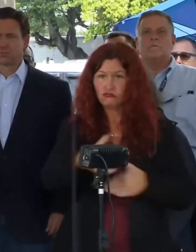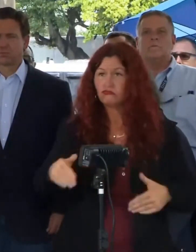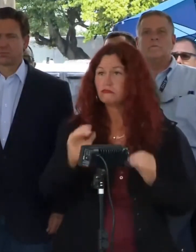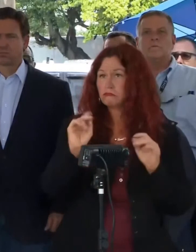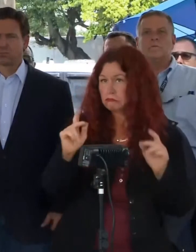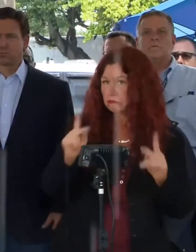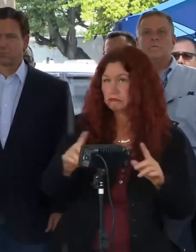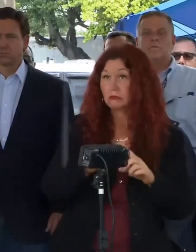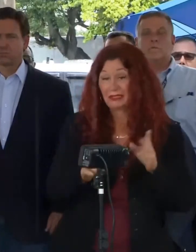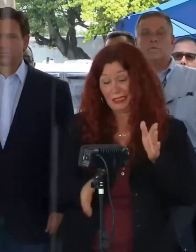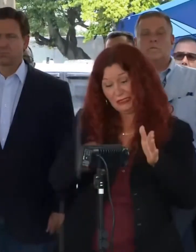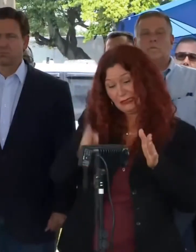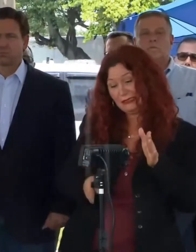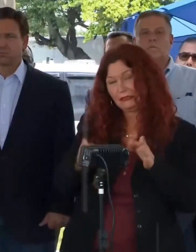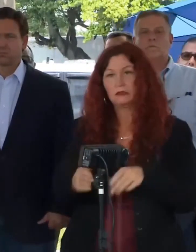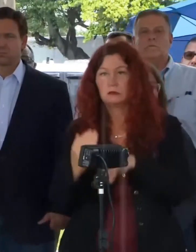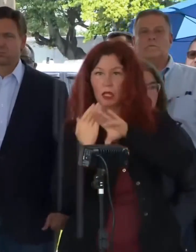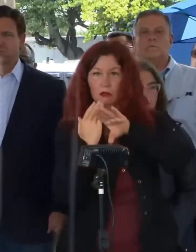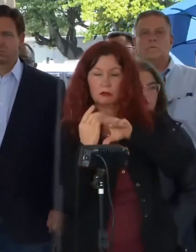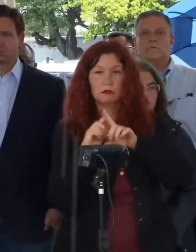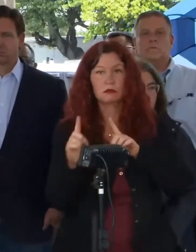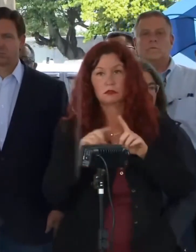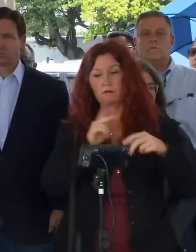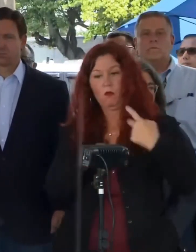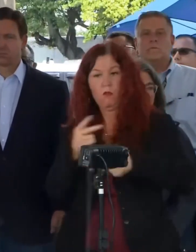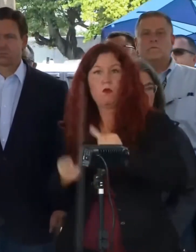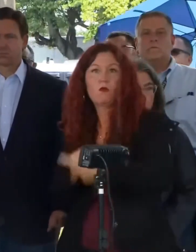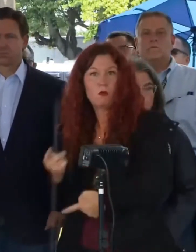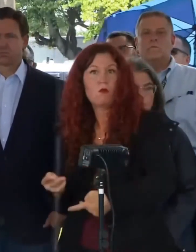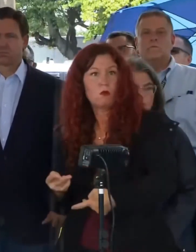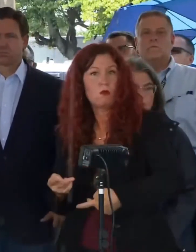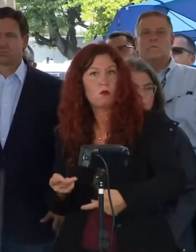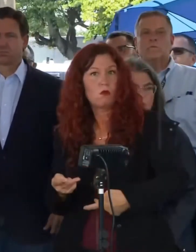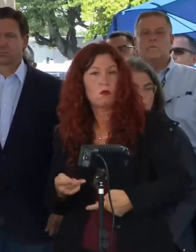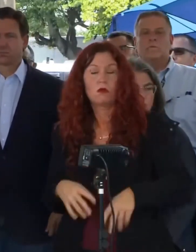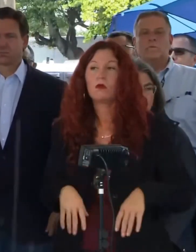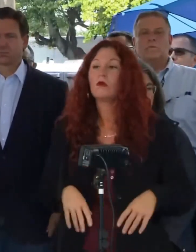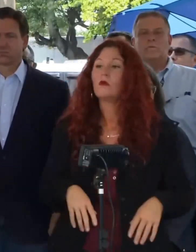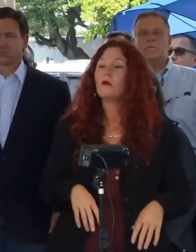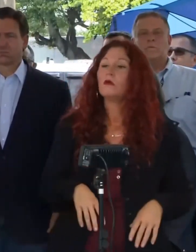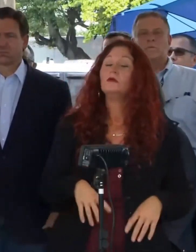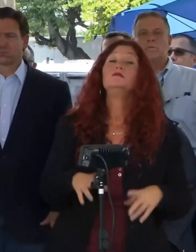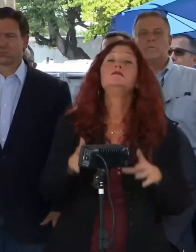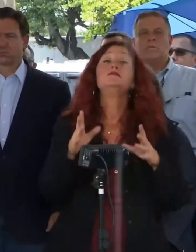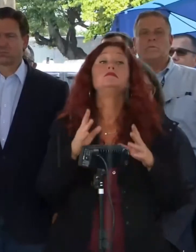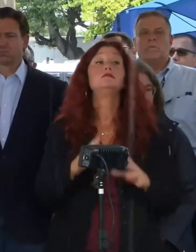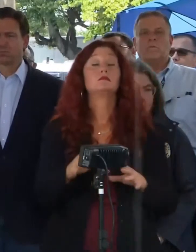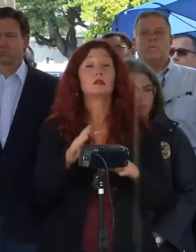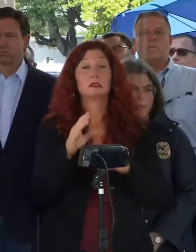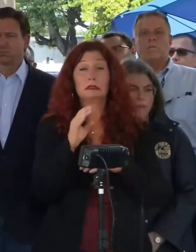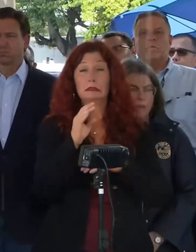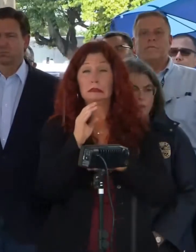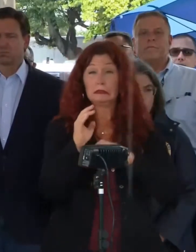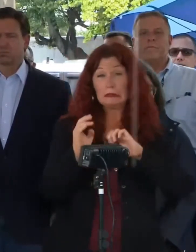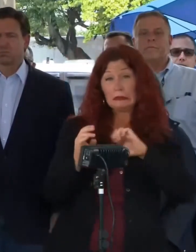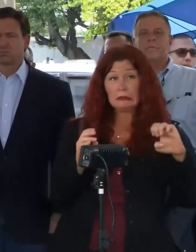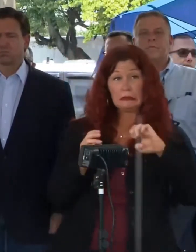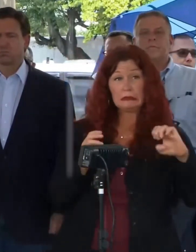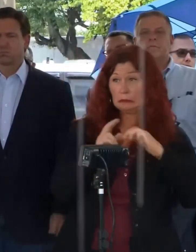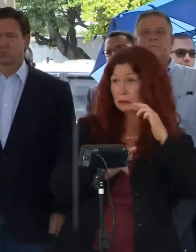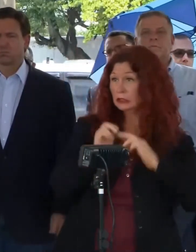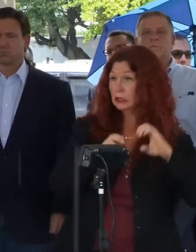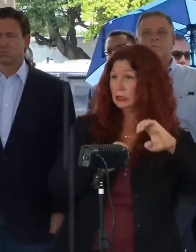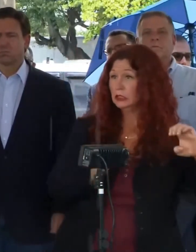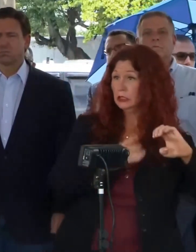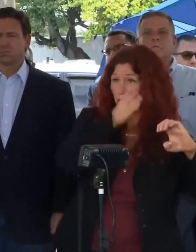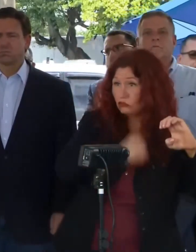of get their arms around the debris that's falling down. The second thing is that they've made very good progress on the east end. It's apparent